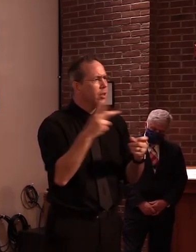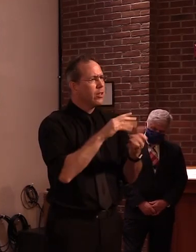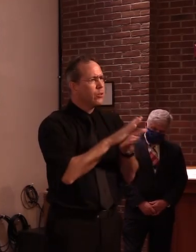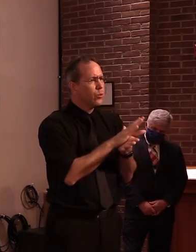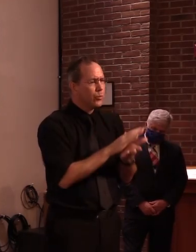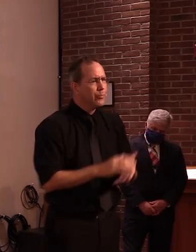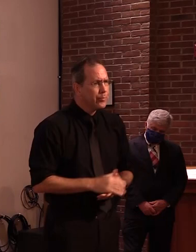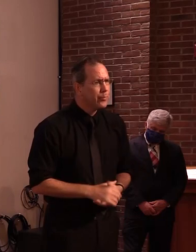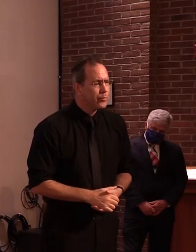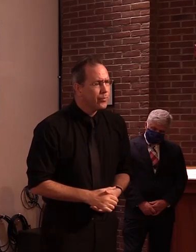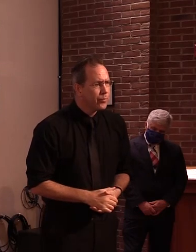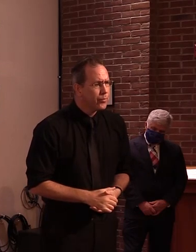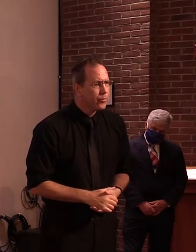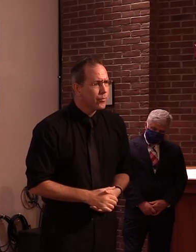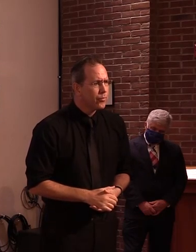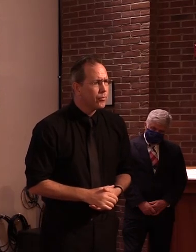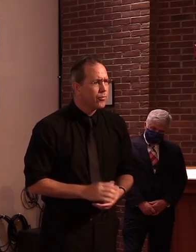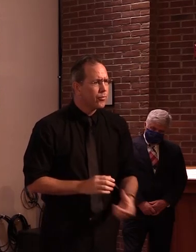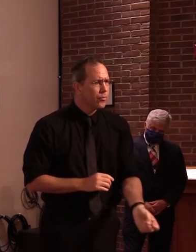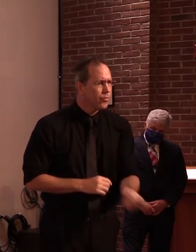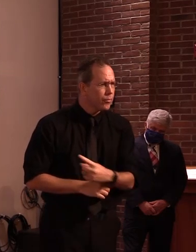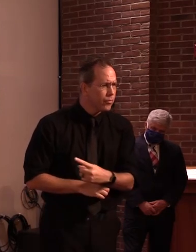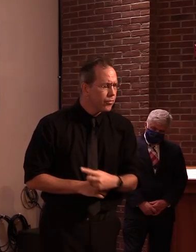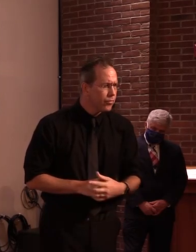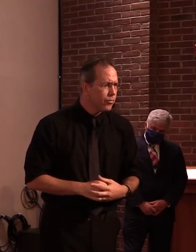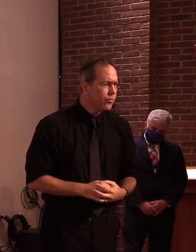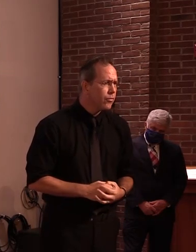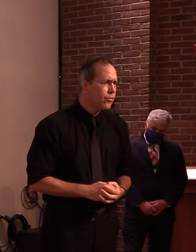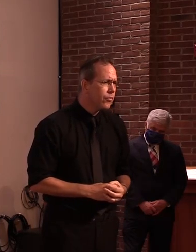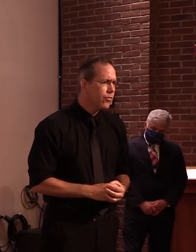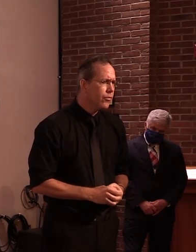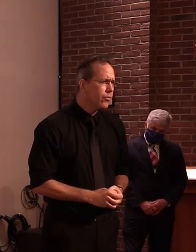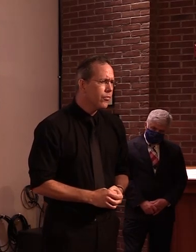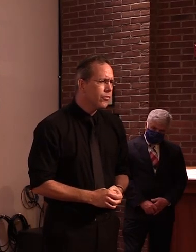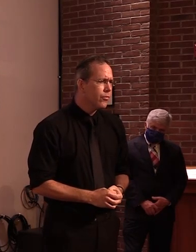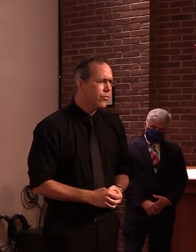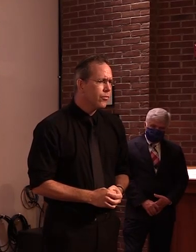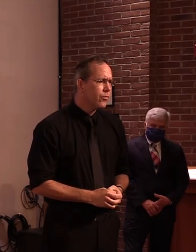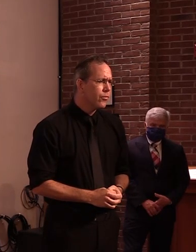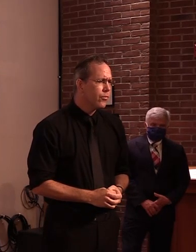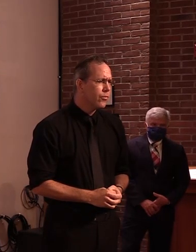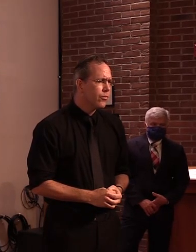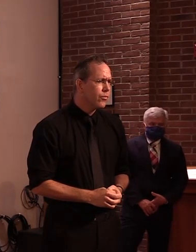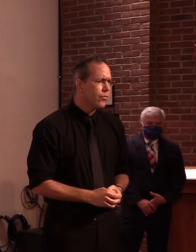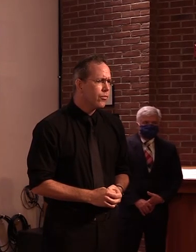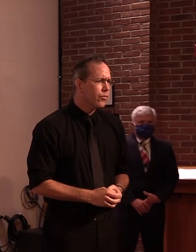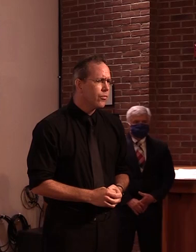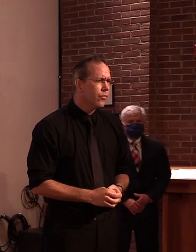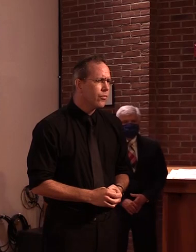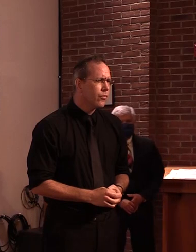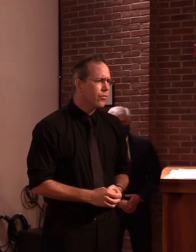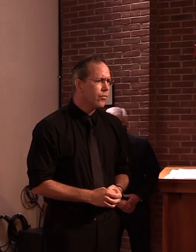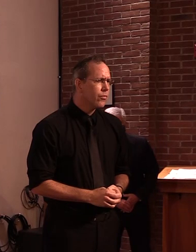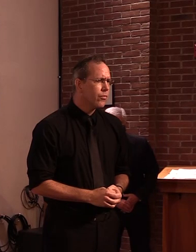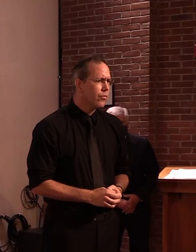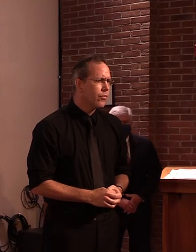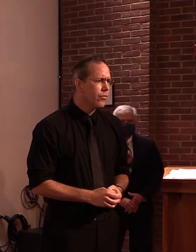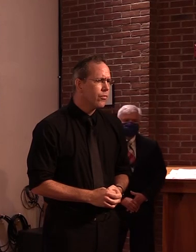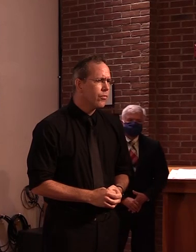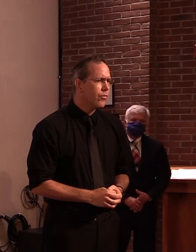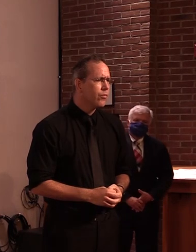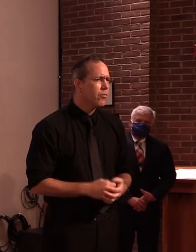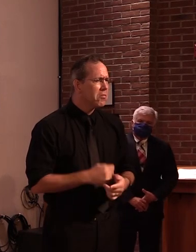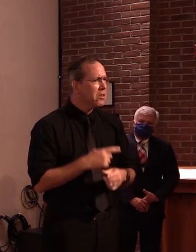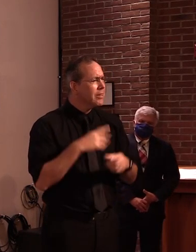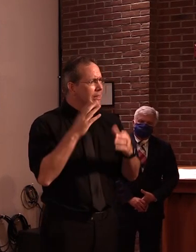And that's, from the sound of it, that's what the Vermont NEA wants. They want to assess these needs and make sure that kids are getting the